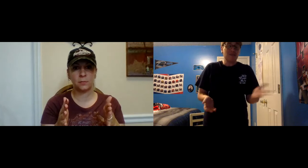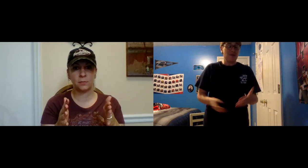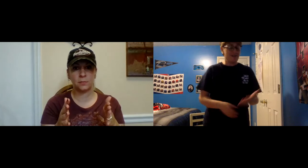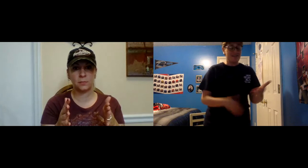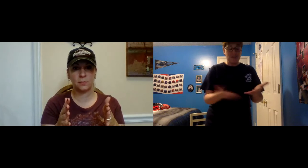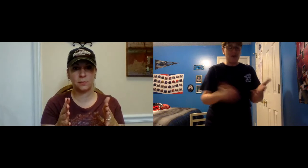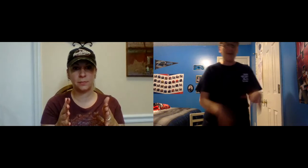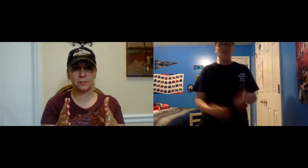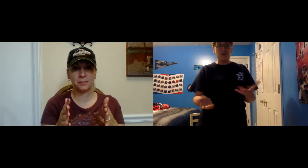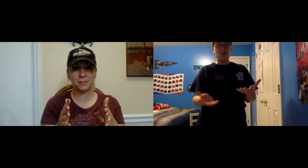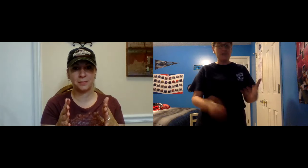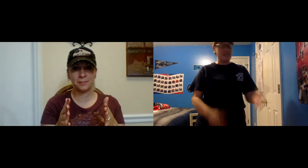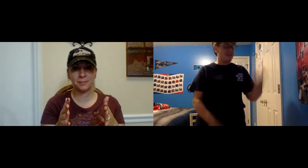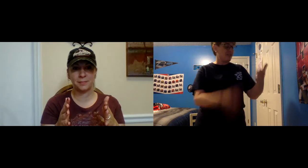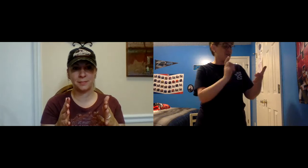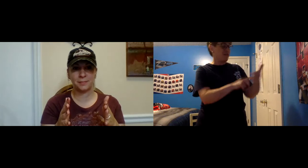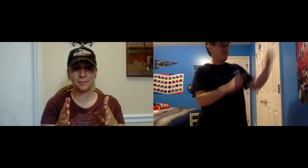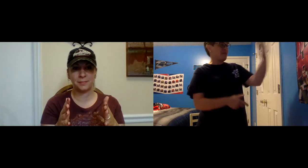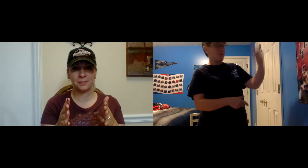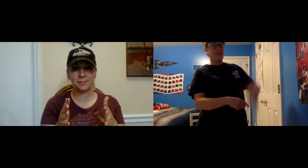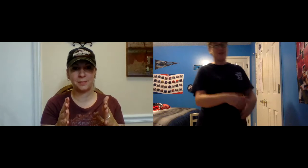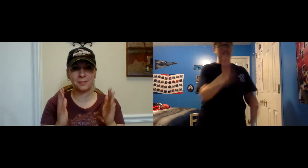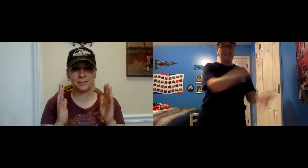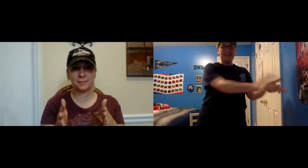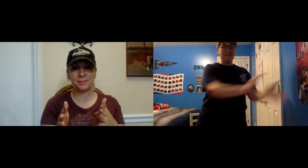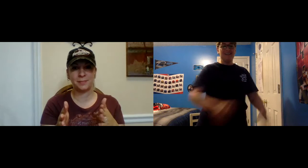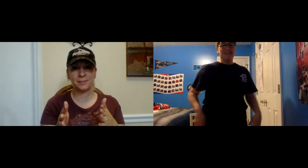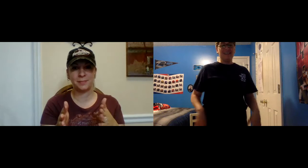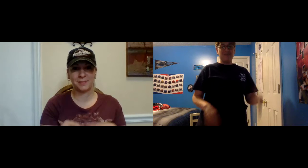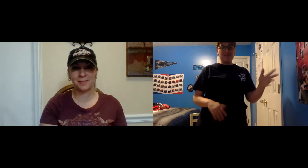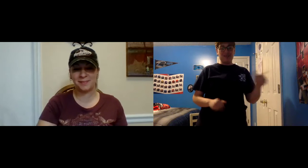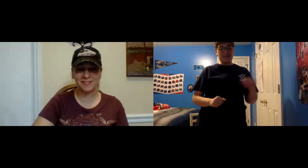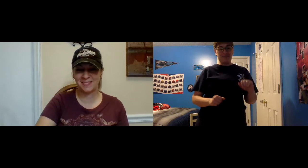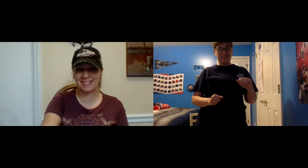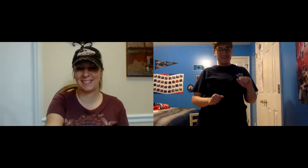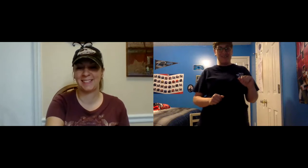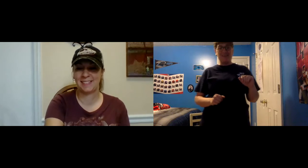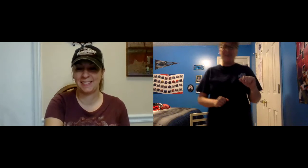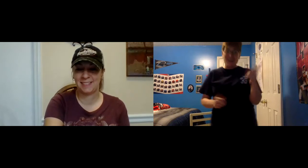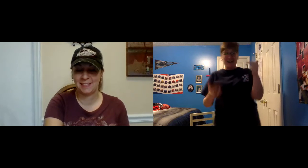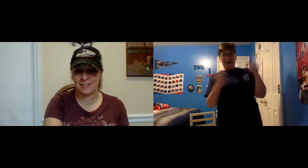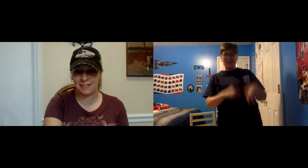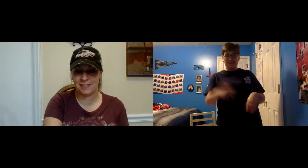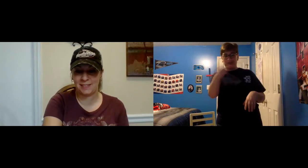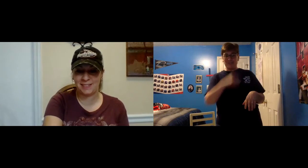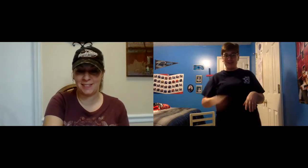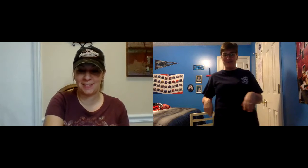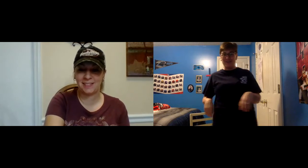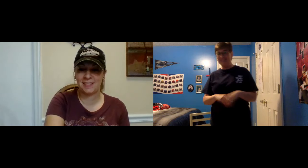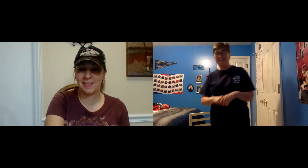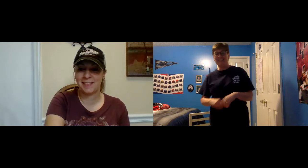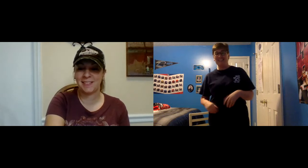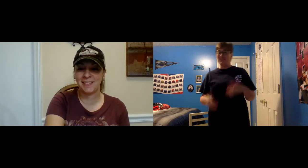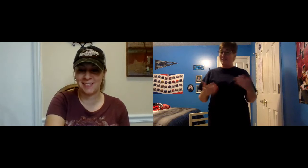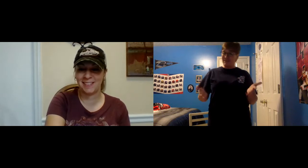sitting somewhere and everyone knew it was his. So they just pick it up and take a picture and they'd leave it for him to, you know, ha, left a picture on your